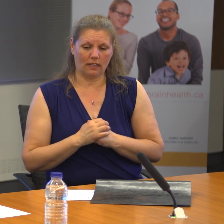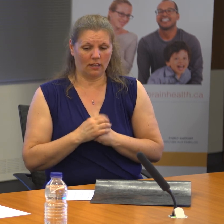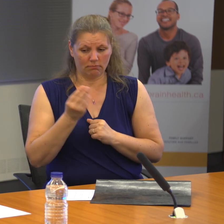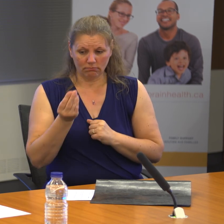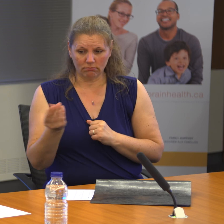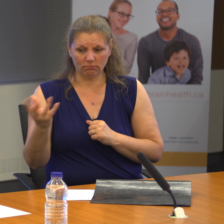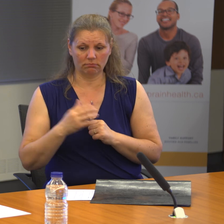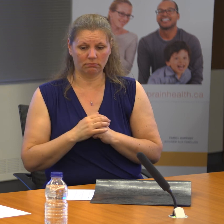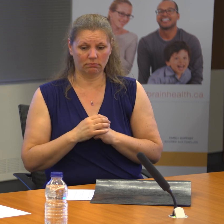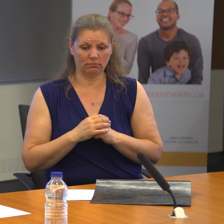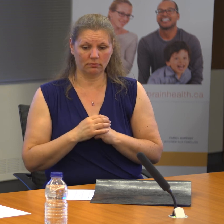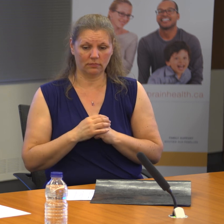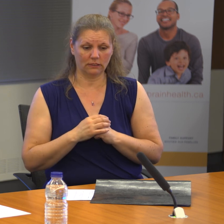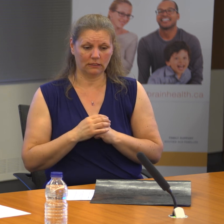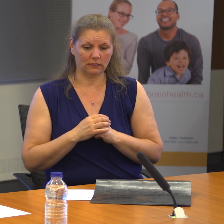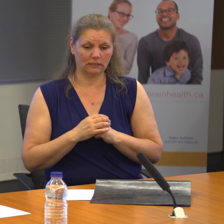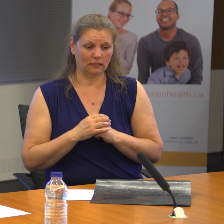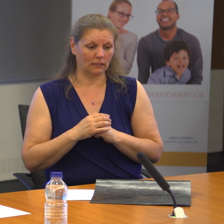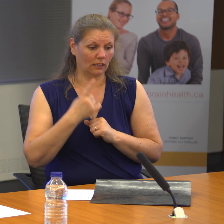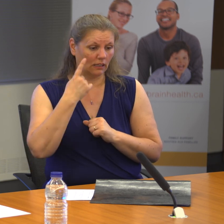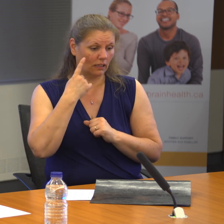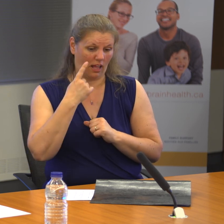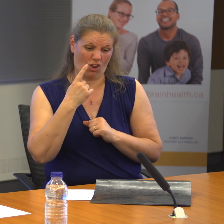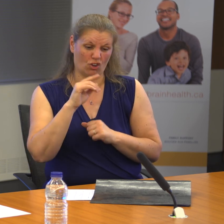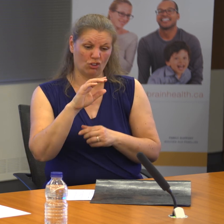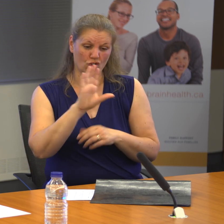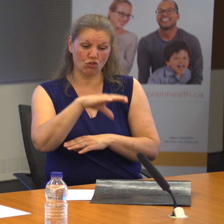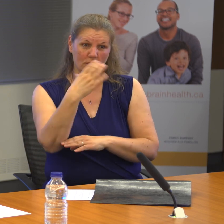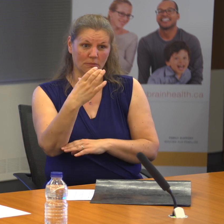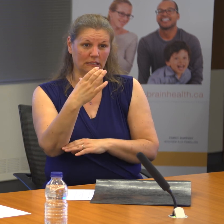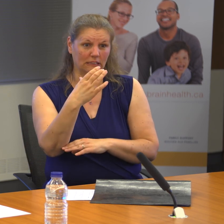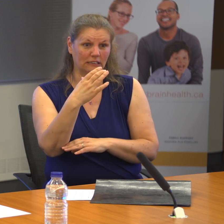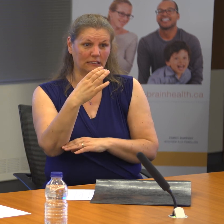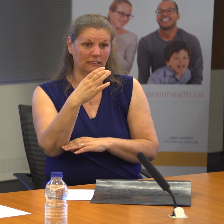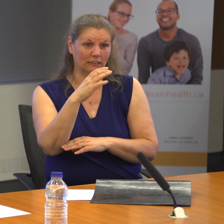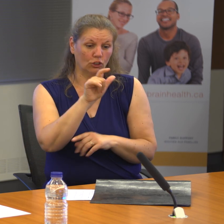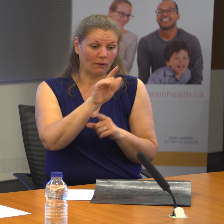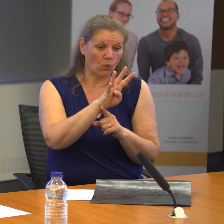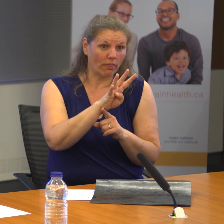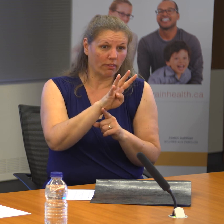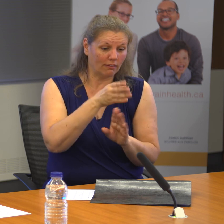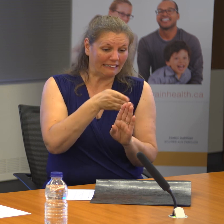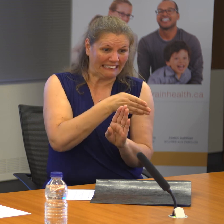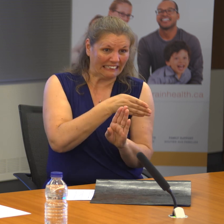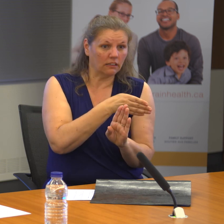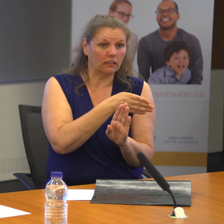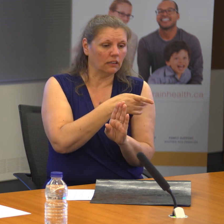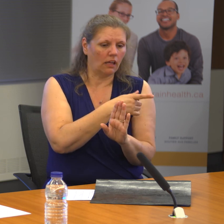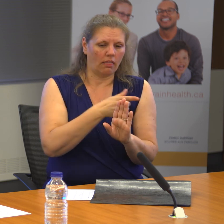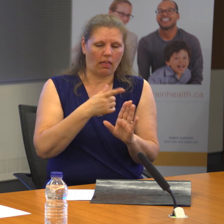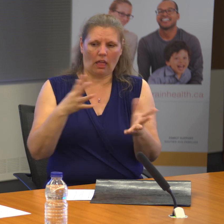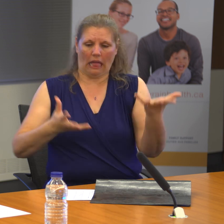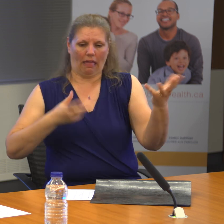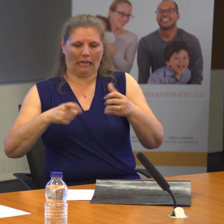parents coming in and the Christmas Eve that I spent madly looking for help for a